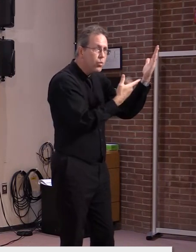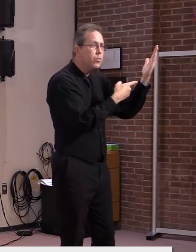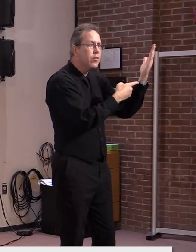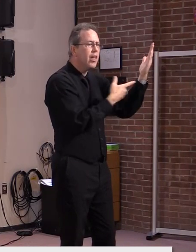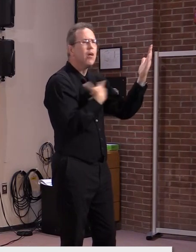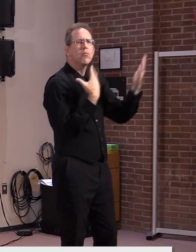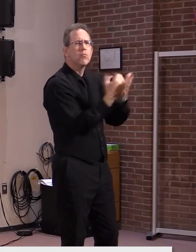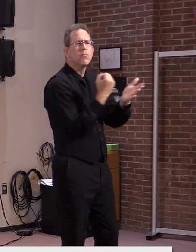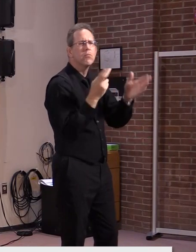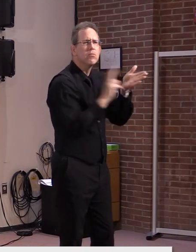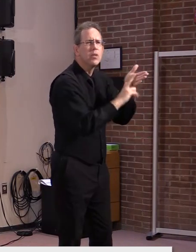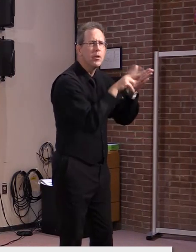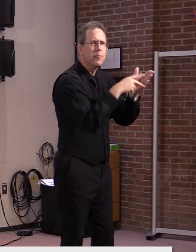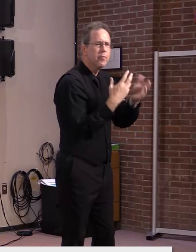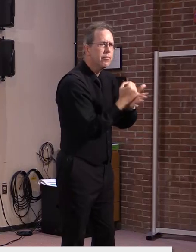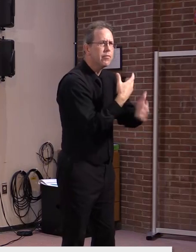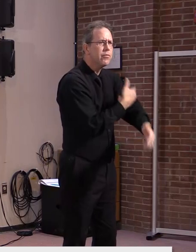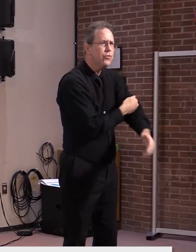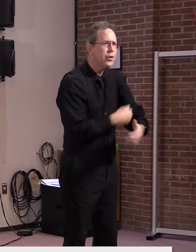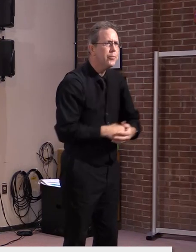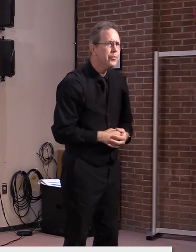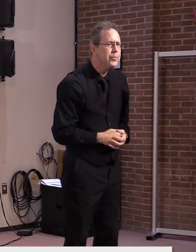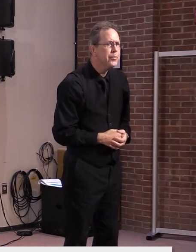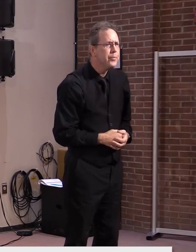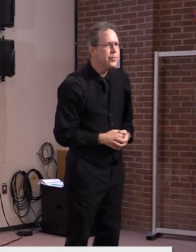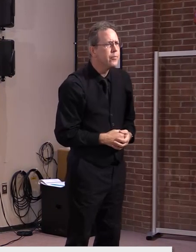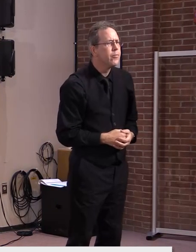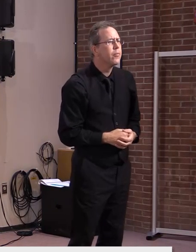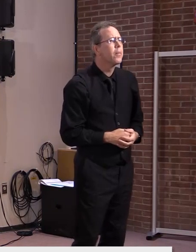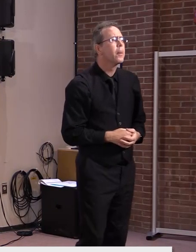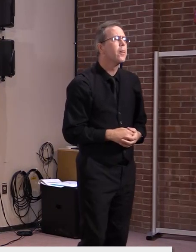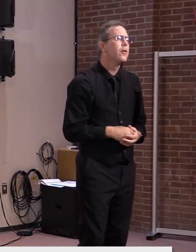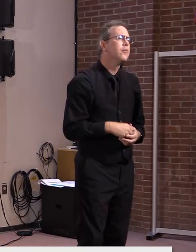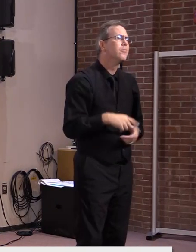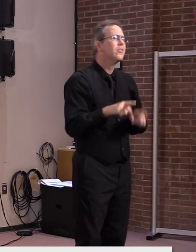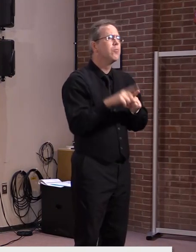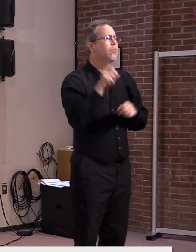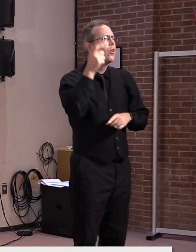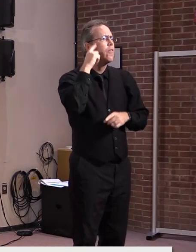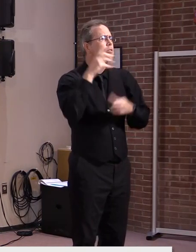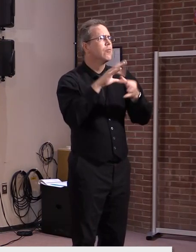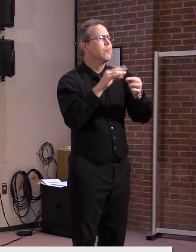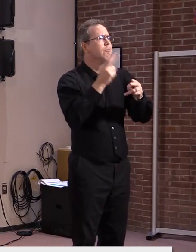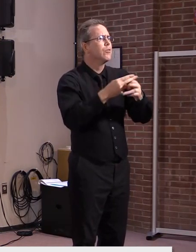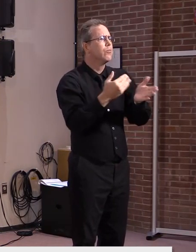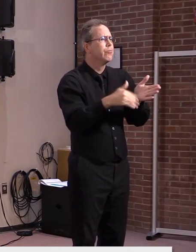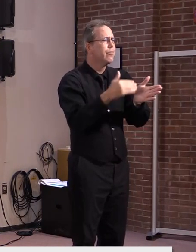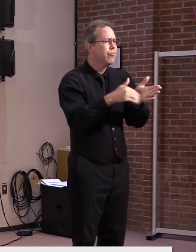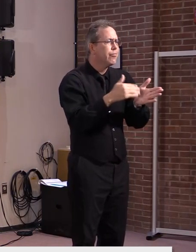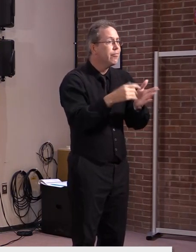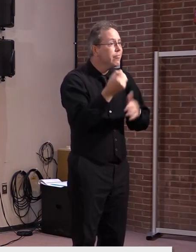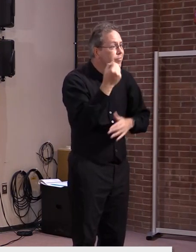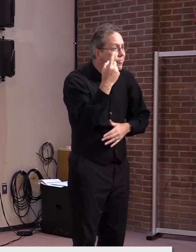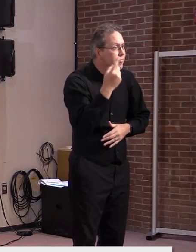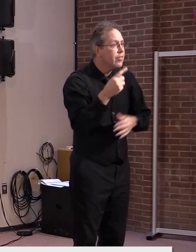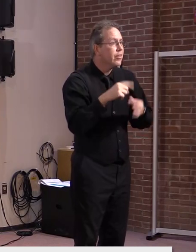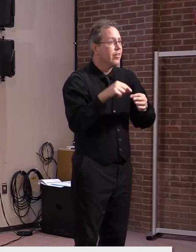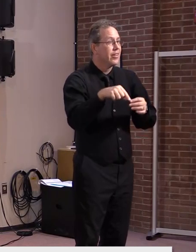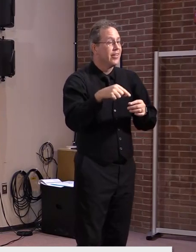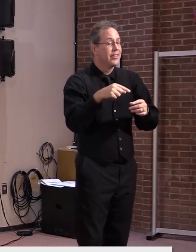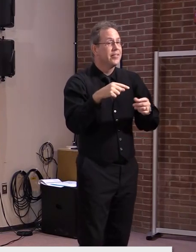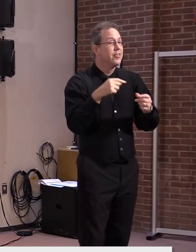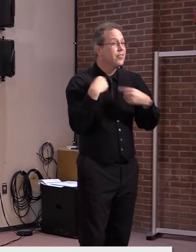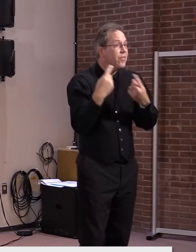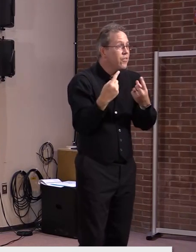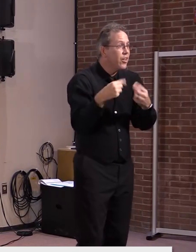COVID-19. As the governor has mentioned many times, COVID-19 is a pandemic that will eventually become an